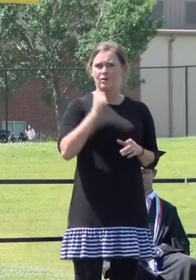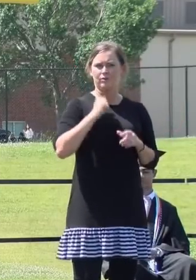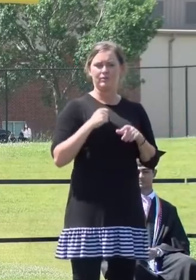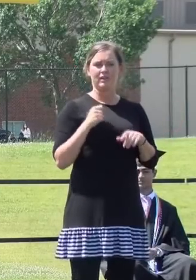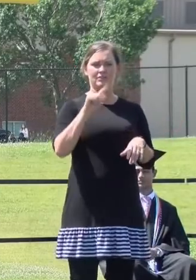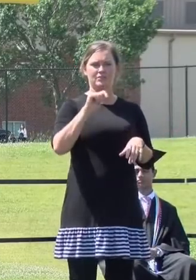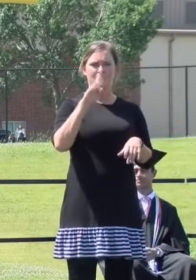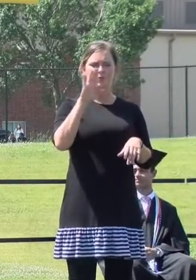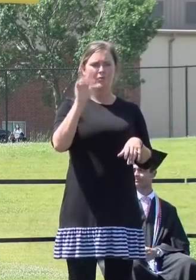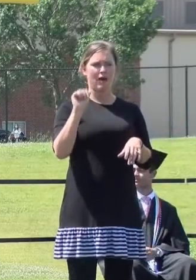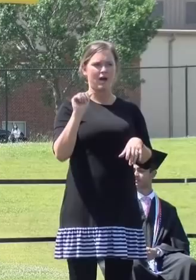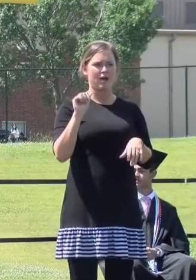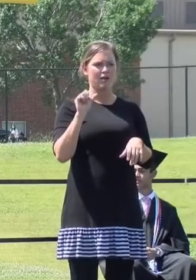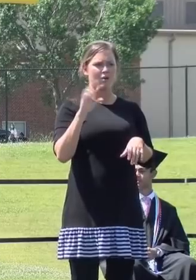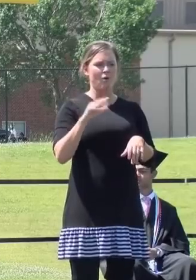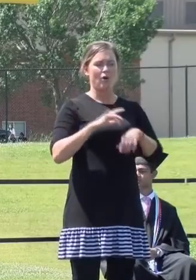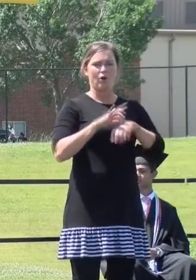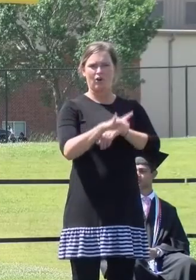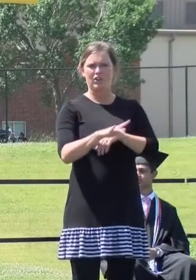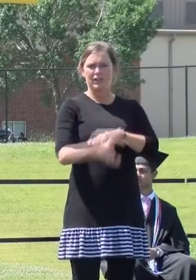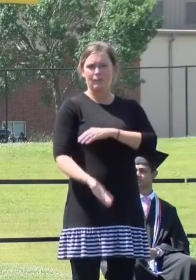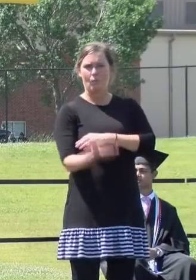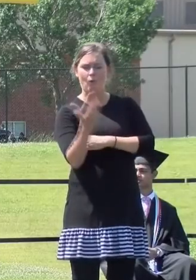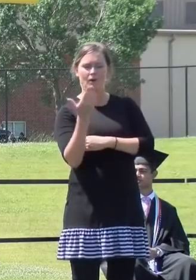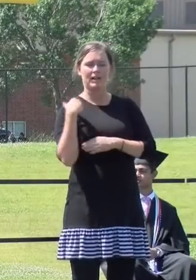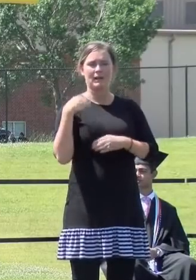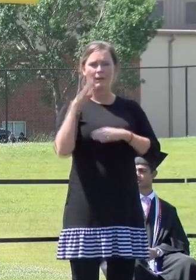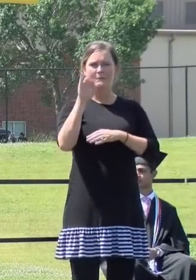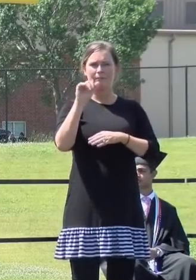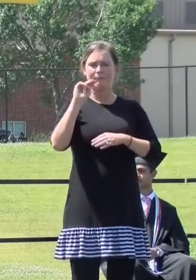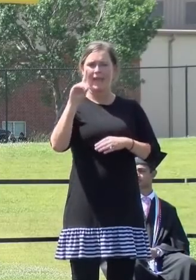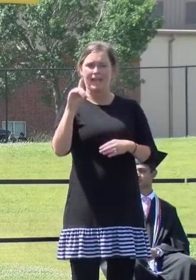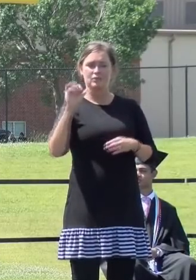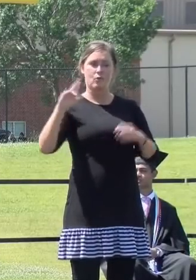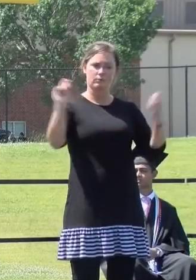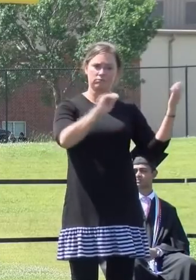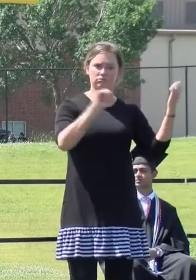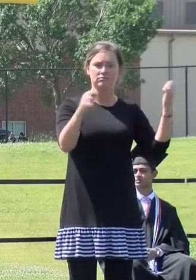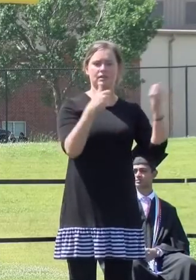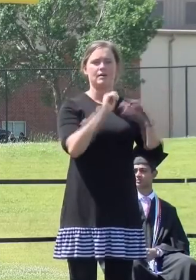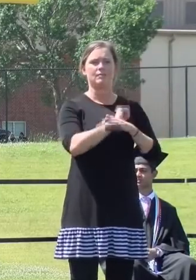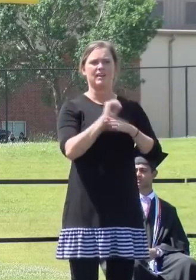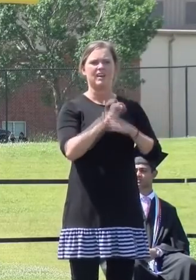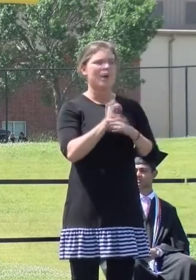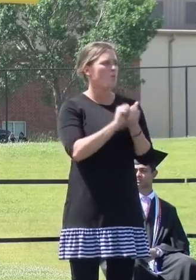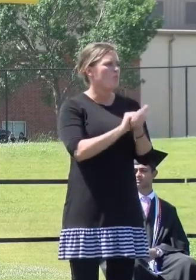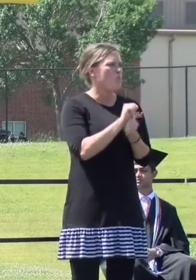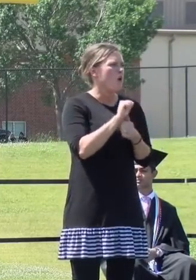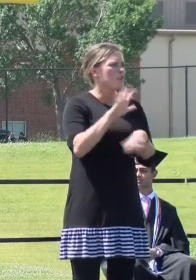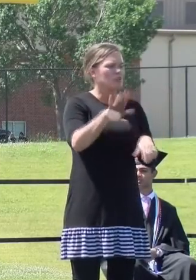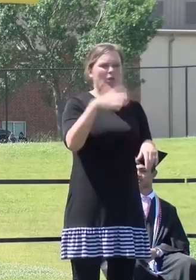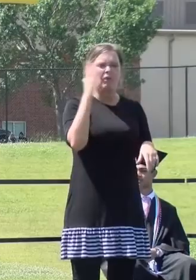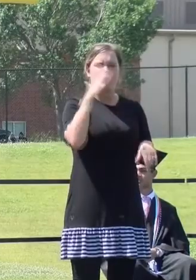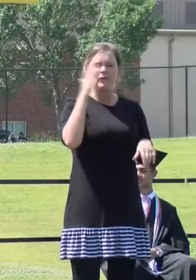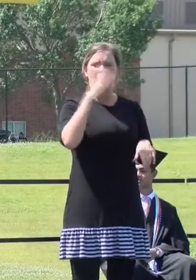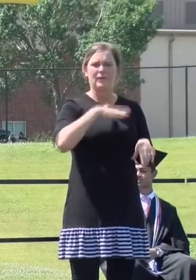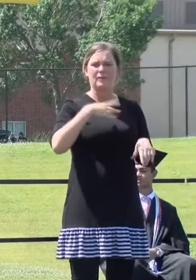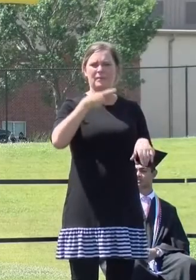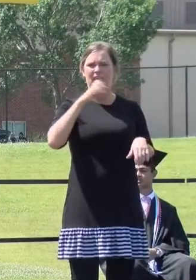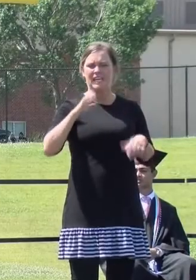or upright bass for early morning band or orchestra practice? Washed your smelly athletic